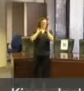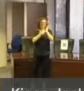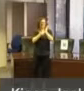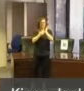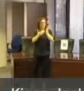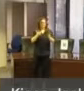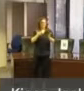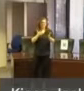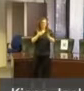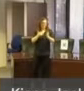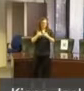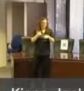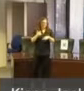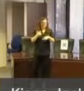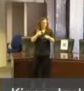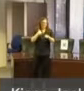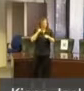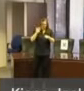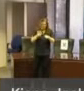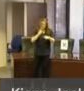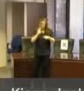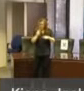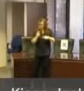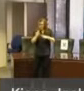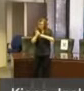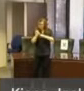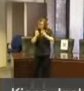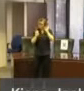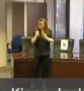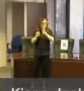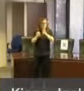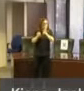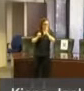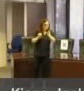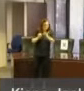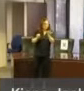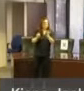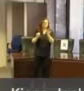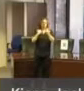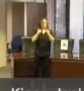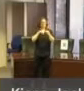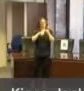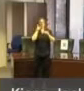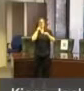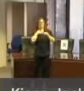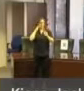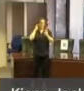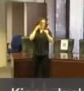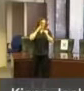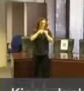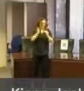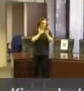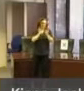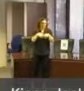The message says unmuted and unable to unmute myself, so hopefully it's straightened out now. Were there